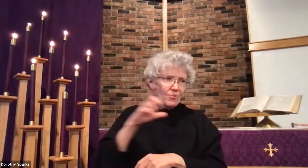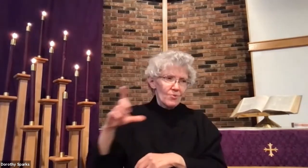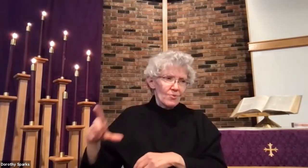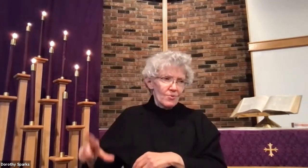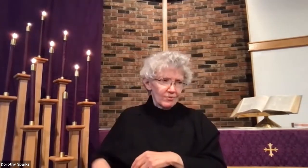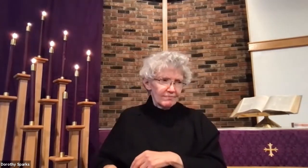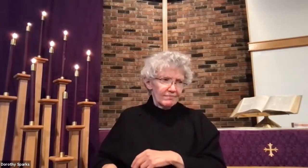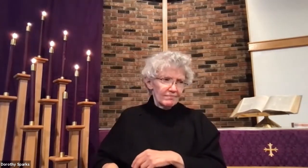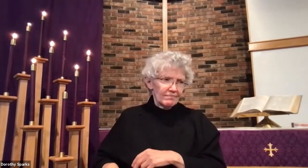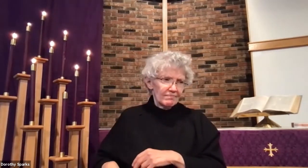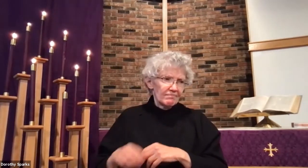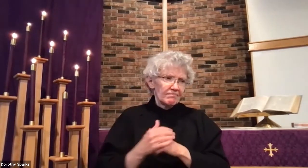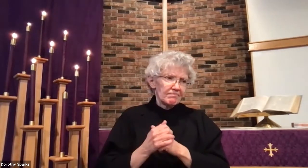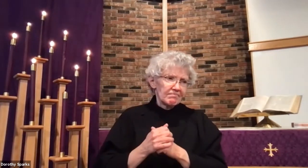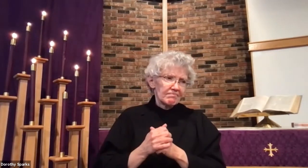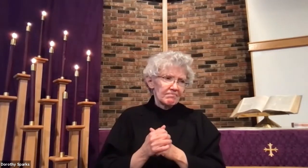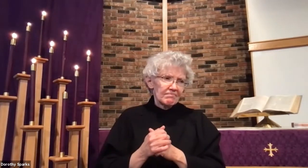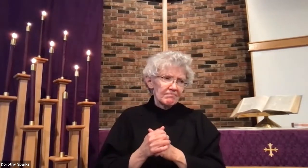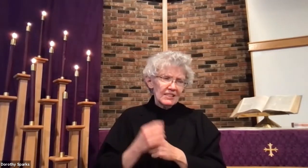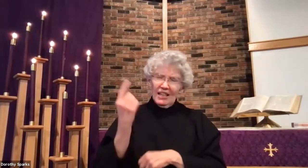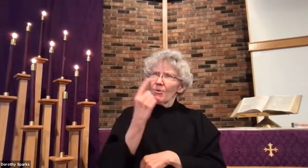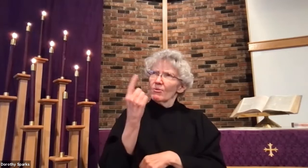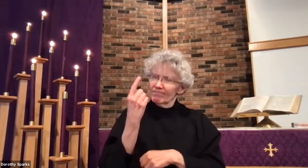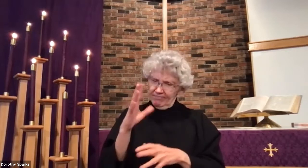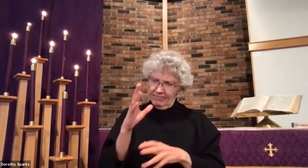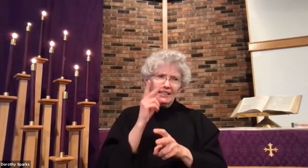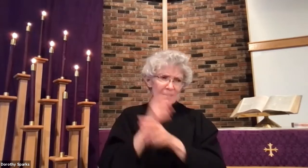who honors those who honor the Lord.